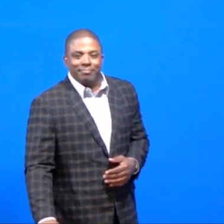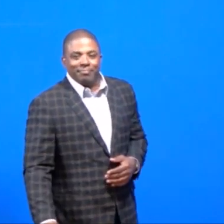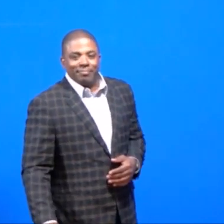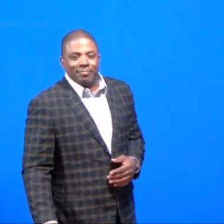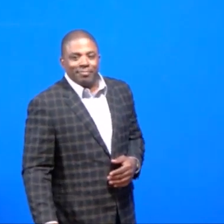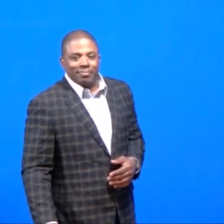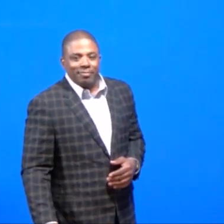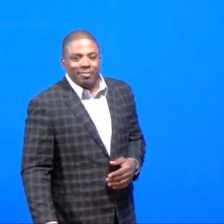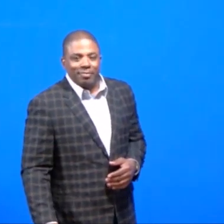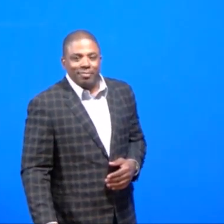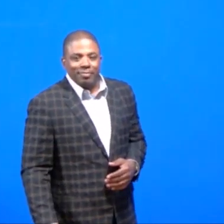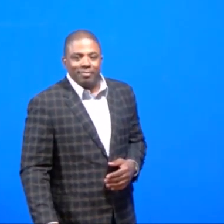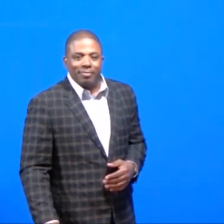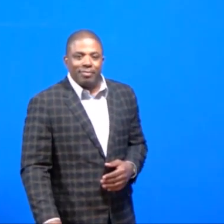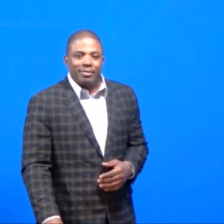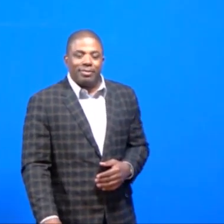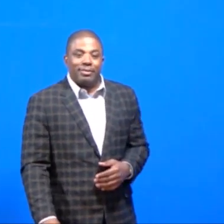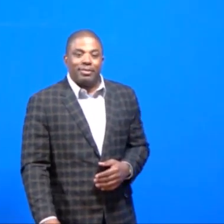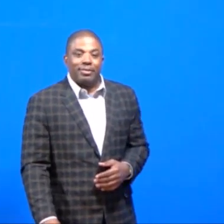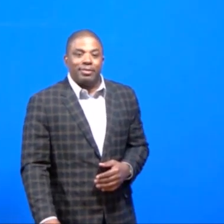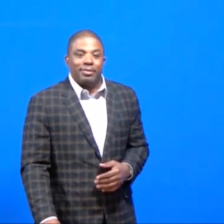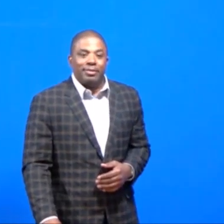Because Joshua had been a great leader in his time.